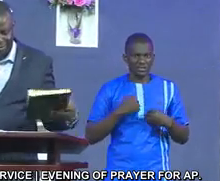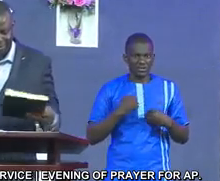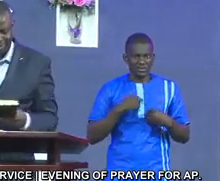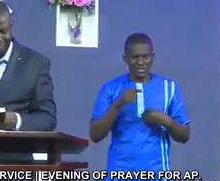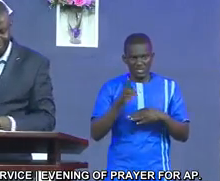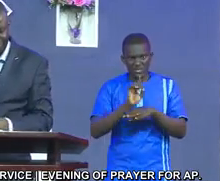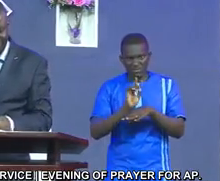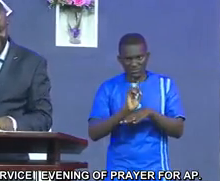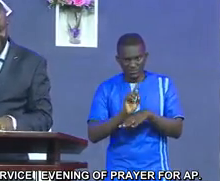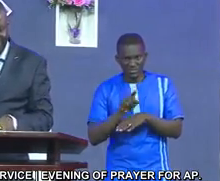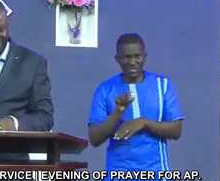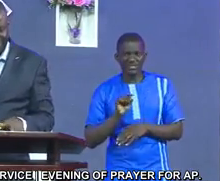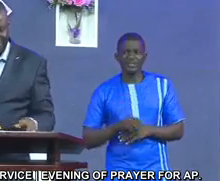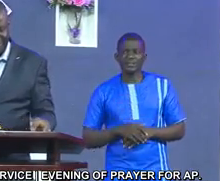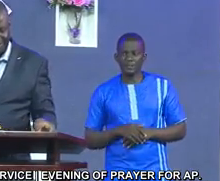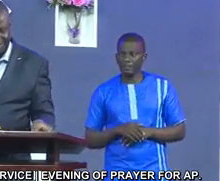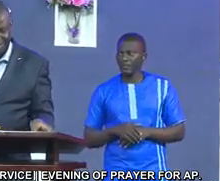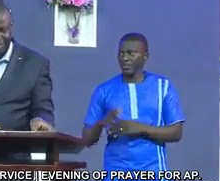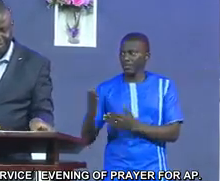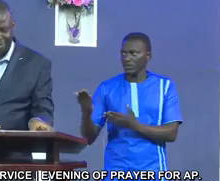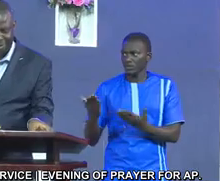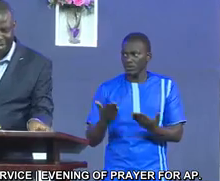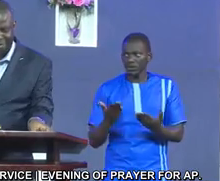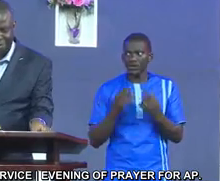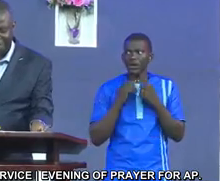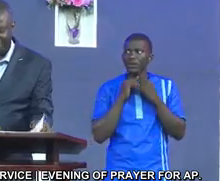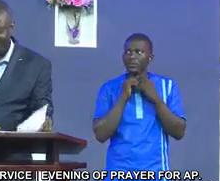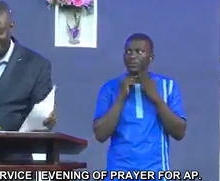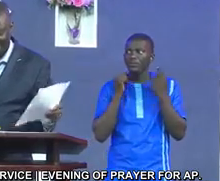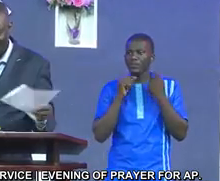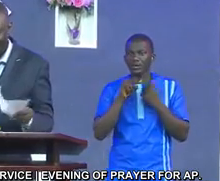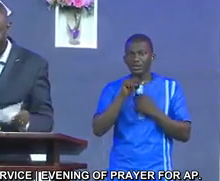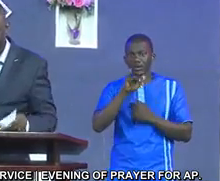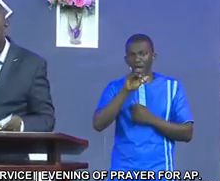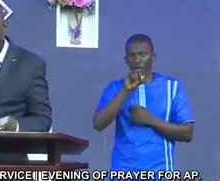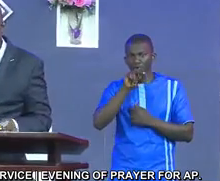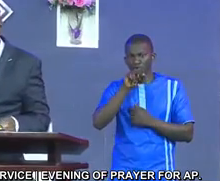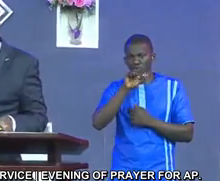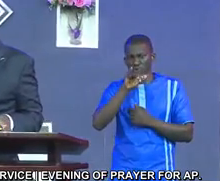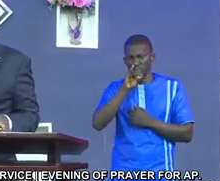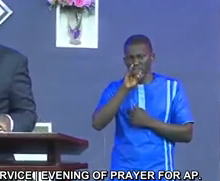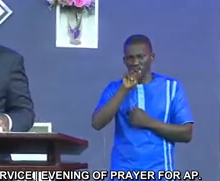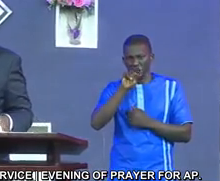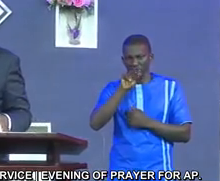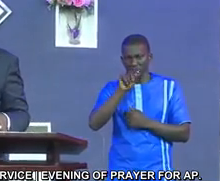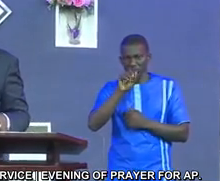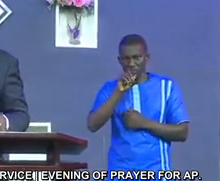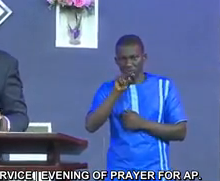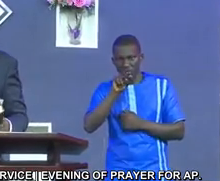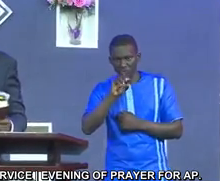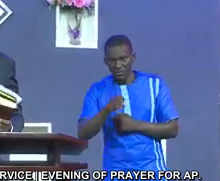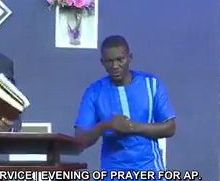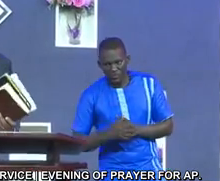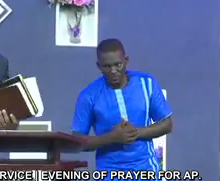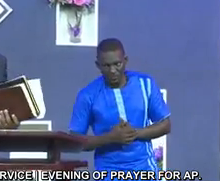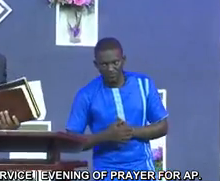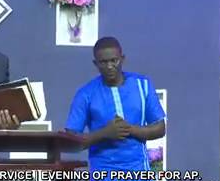dakiika zino. Permit me in this minute. Twanirize omutume Ephraim Nyonyi Ntono. To welcome Apostle Ephraim Nyonyi